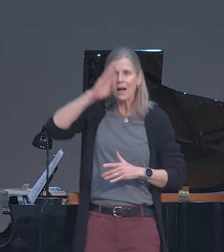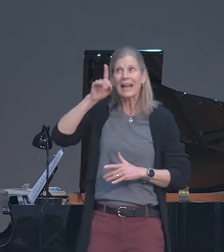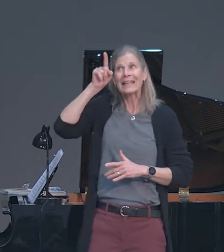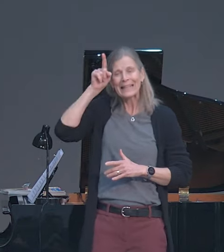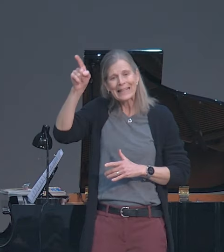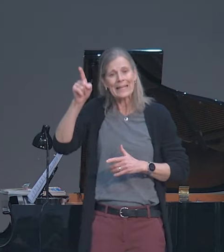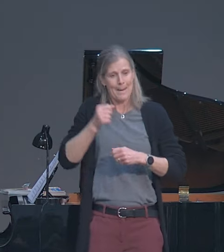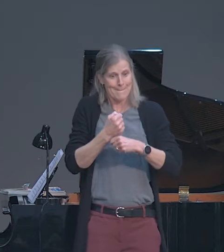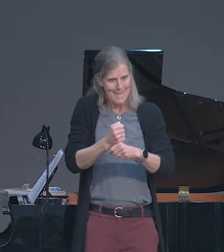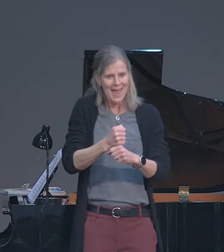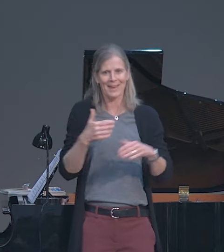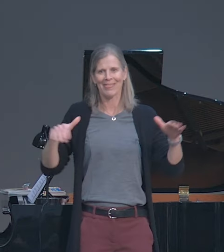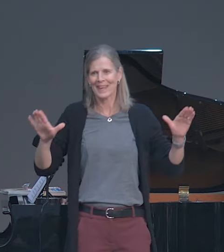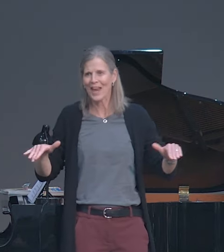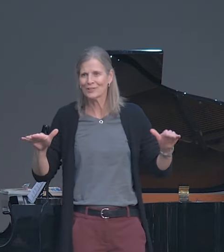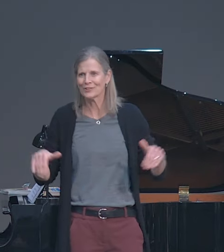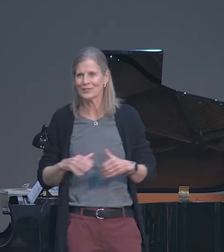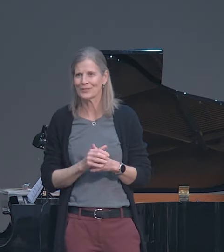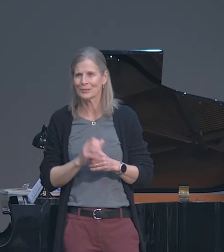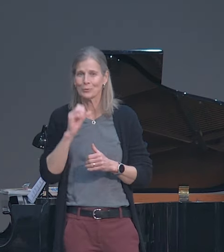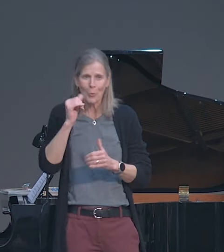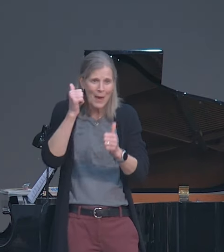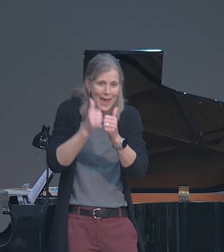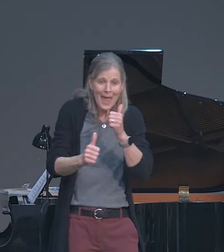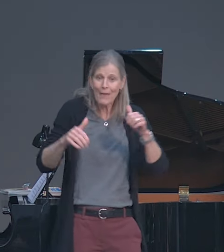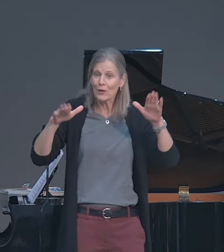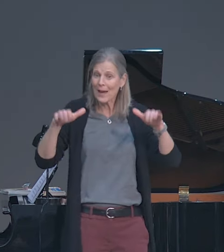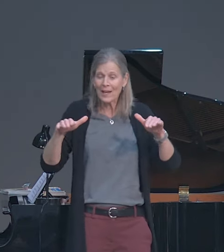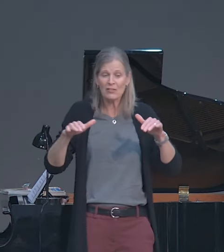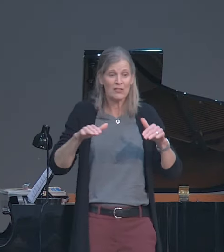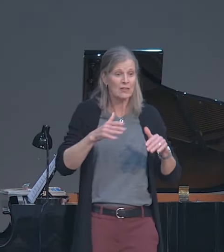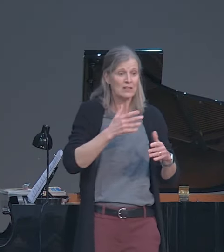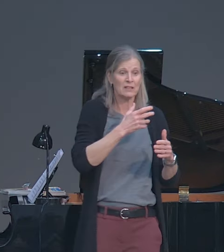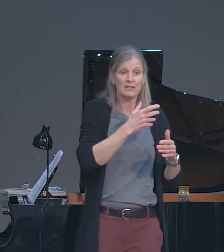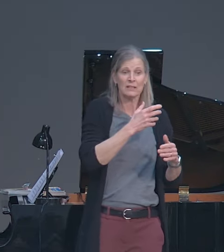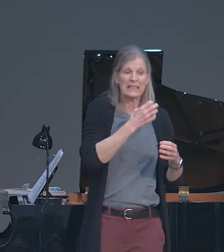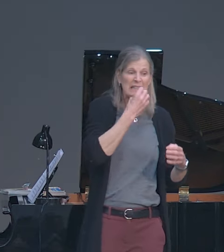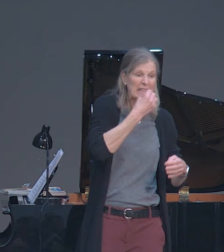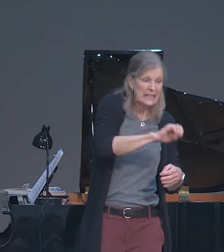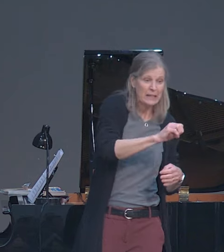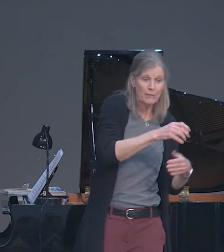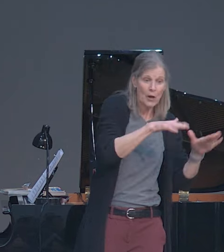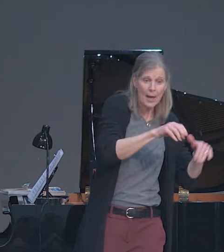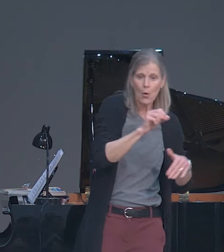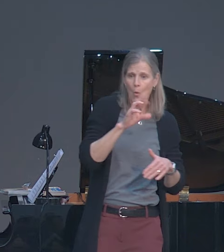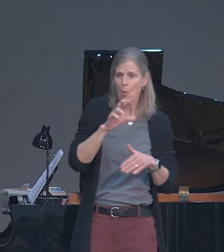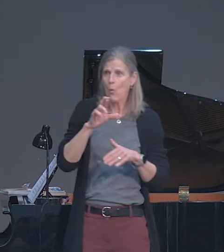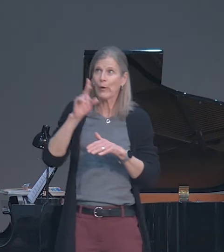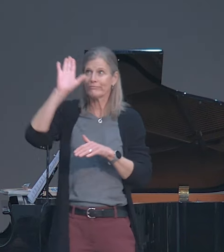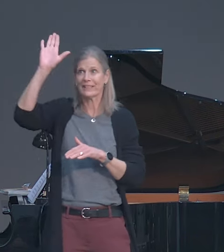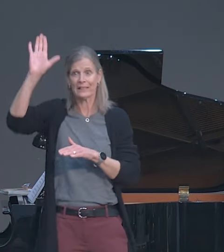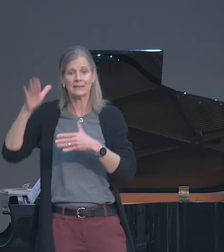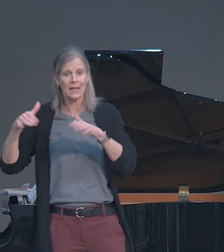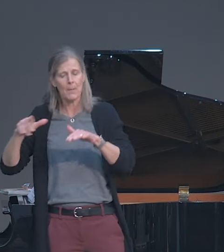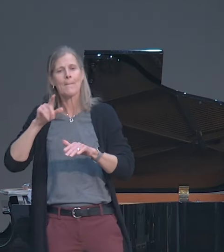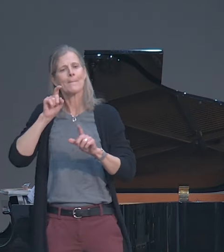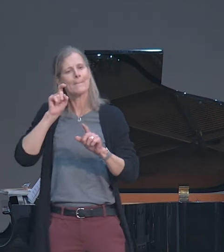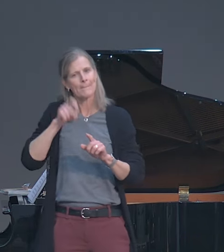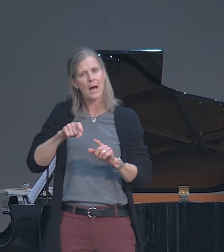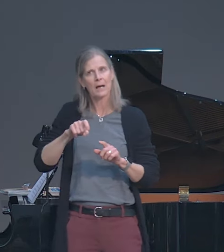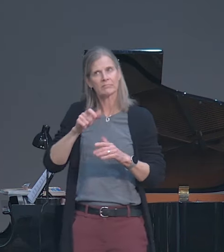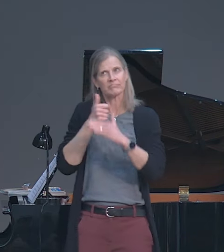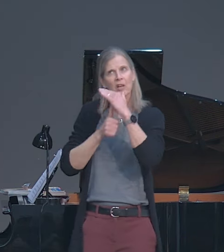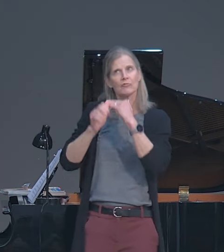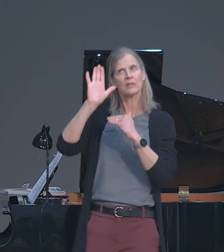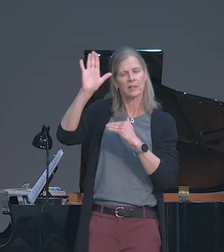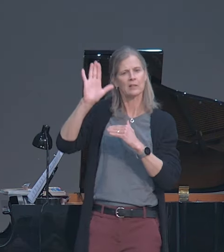of angels. So every angel, whether it's a fallen angel or an elect angel, must ultimately answer to Jesus